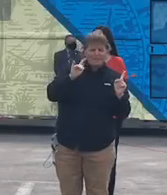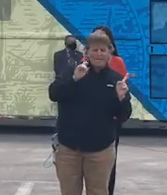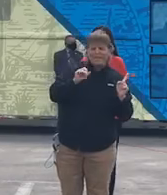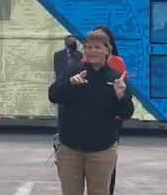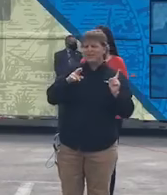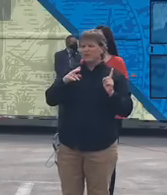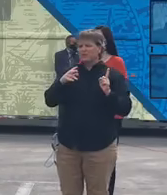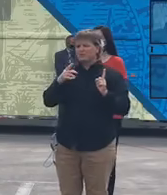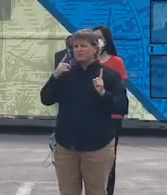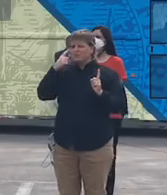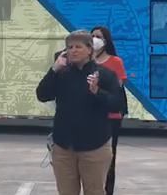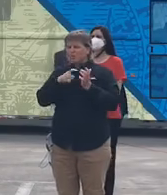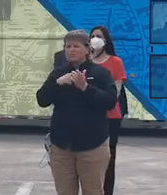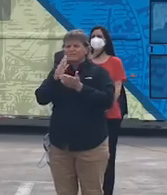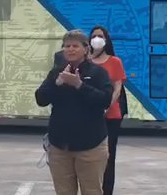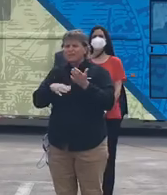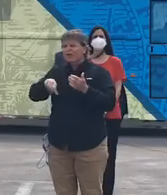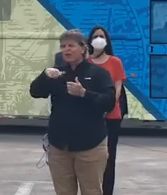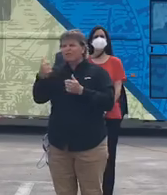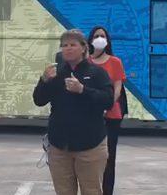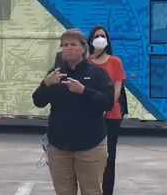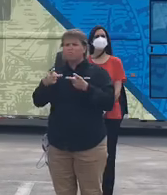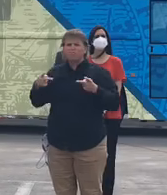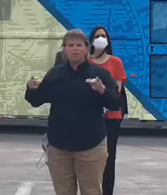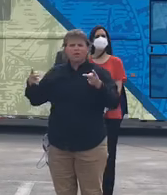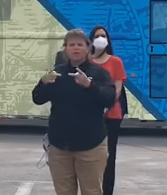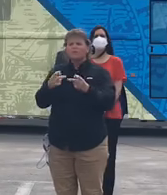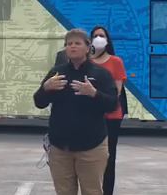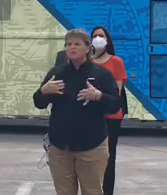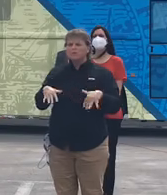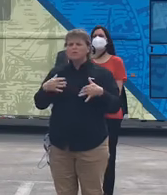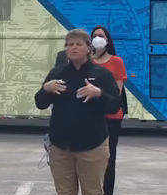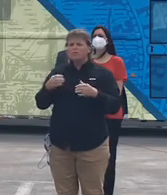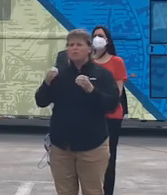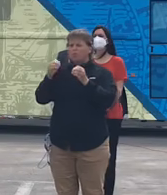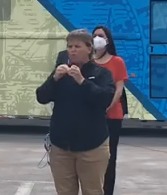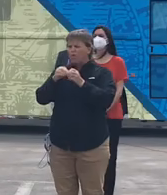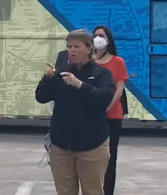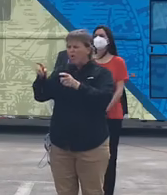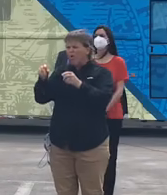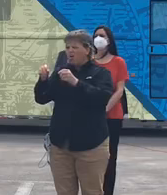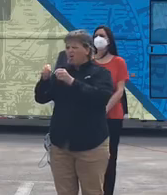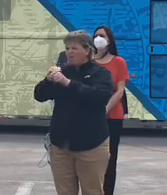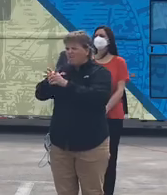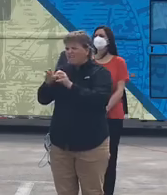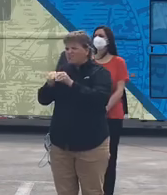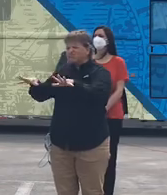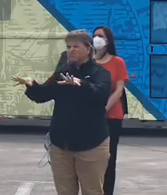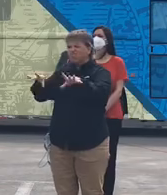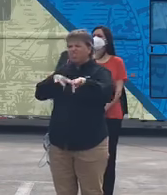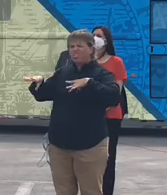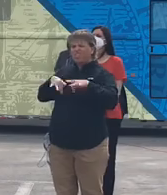significant outbreaks over the next couple months, even if the United States is doing better. So the last thing we want to do is